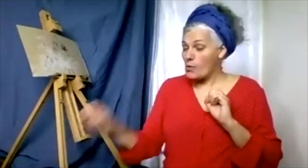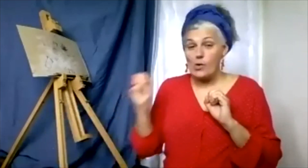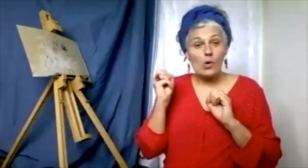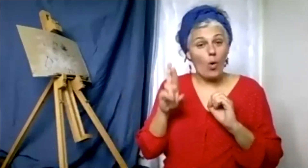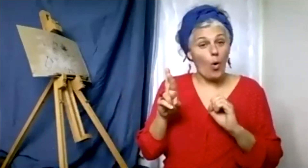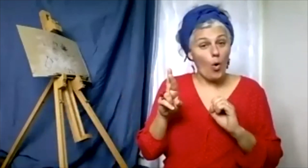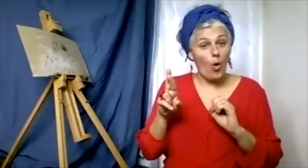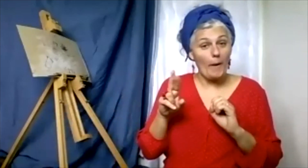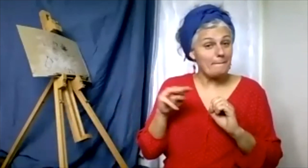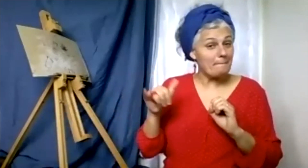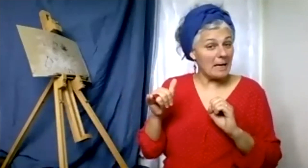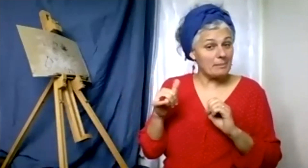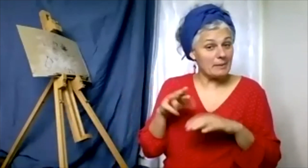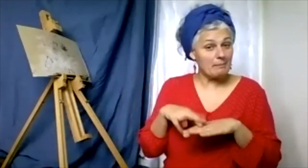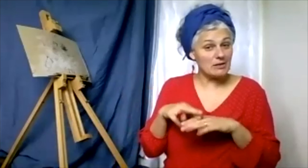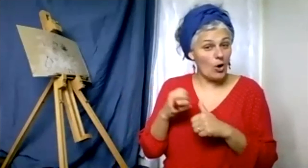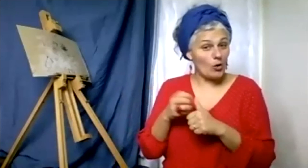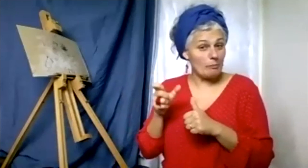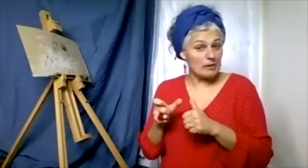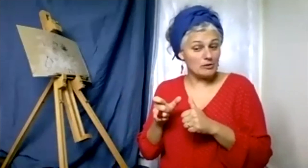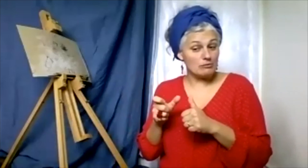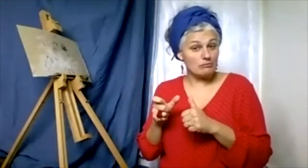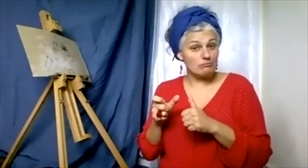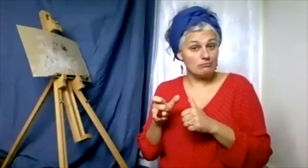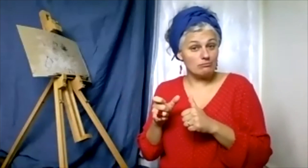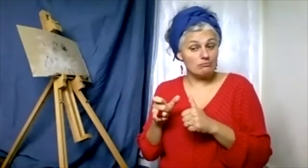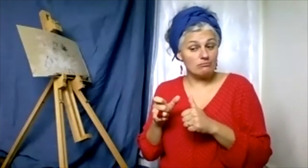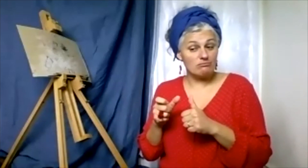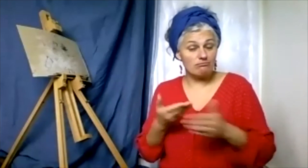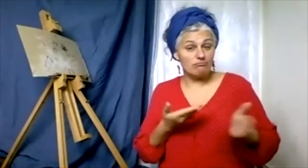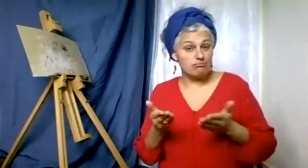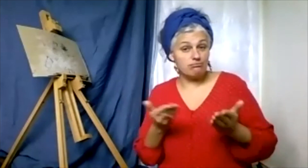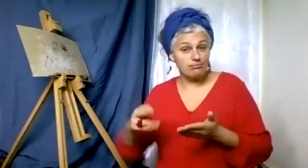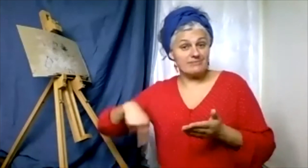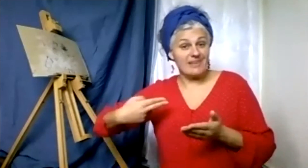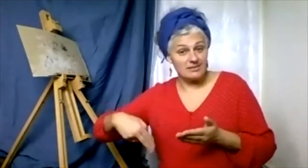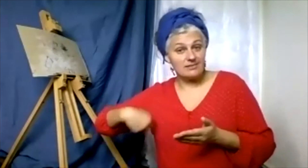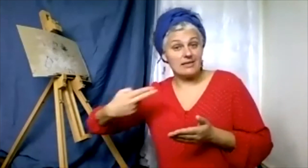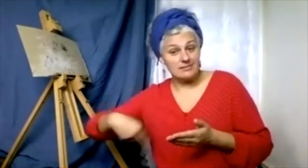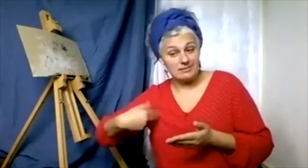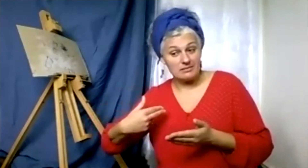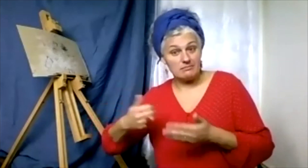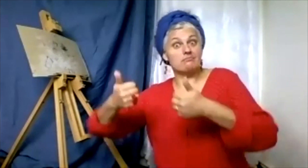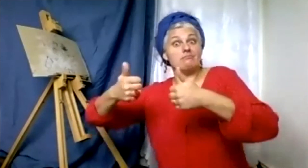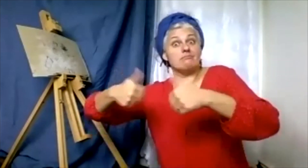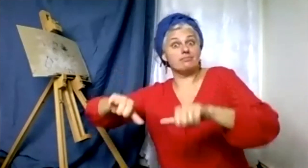Or maybe it's better to pass it on to the next person and continue on from there. They'll pass on